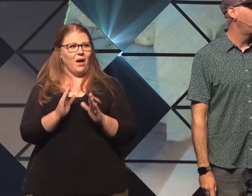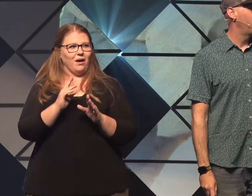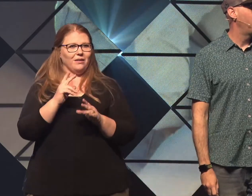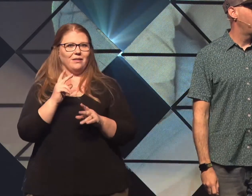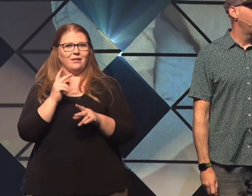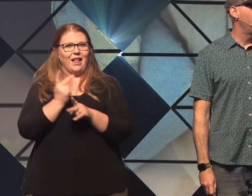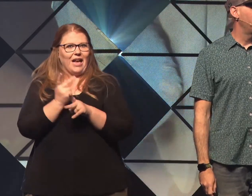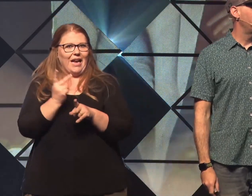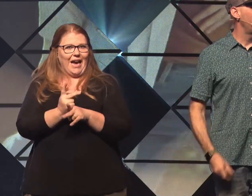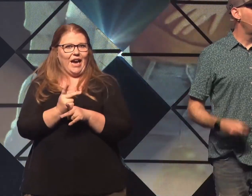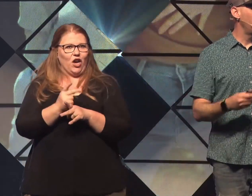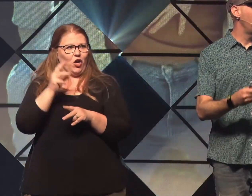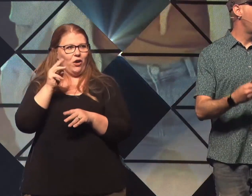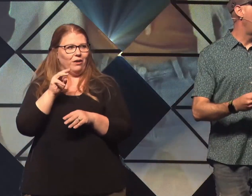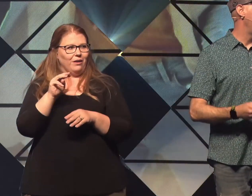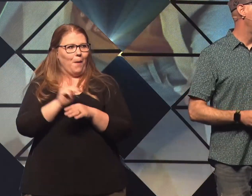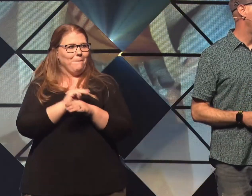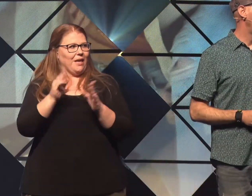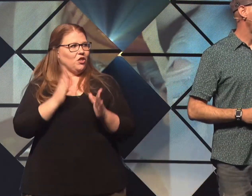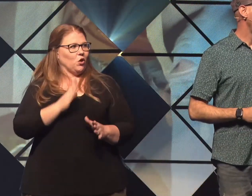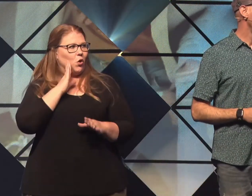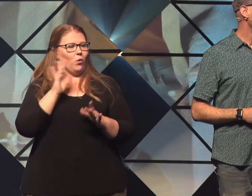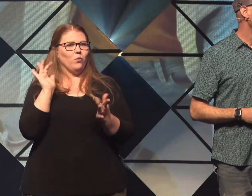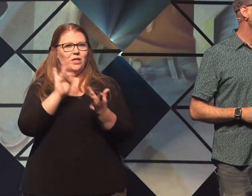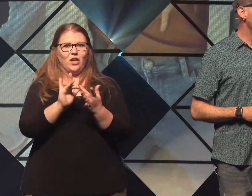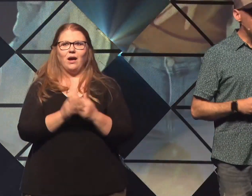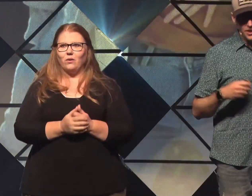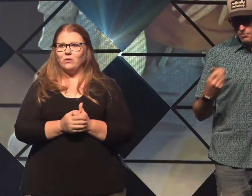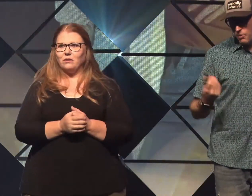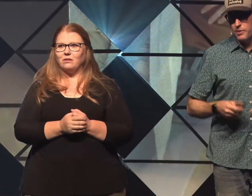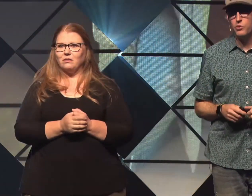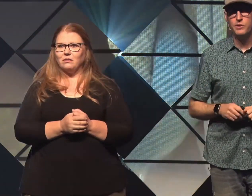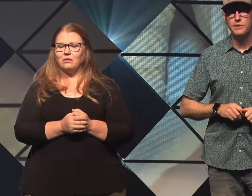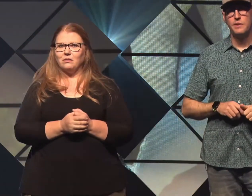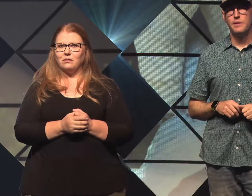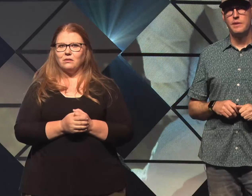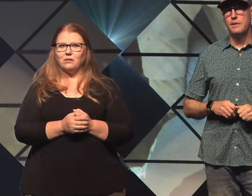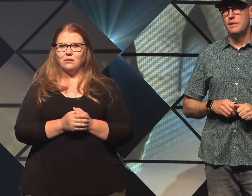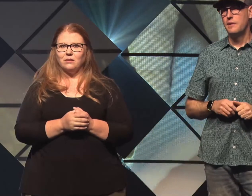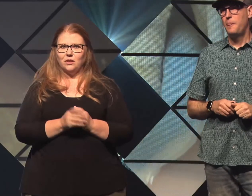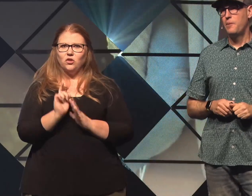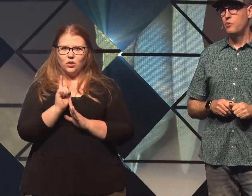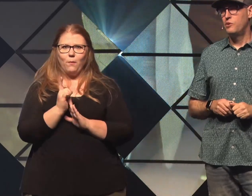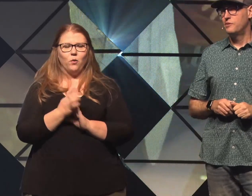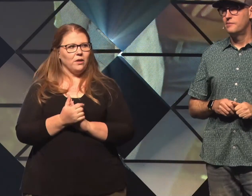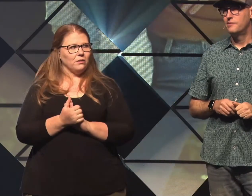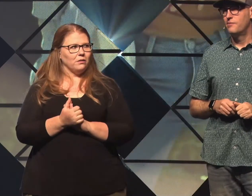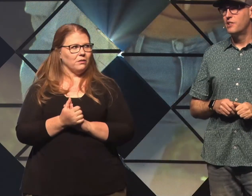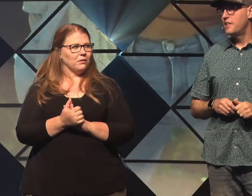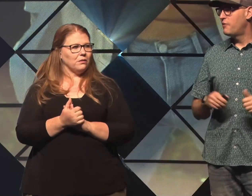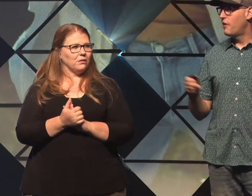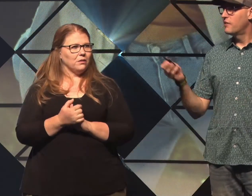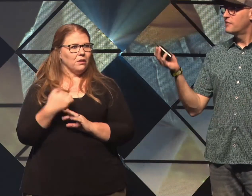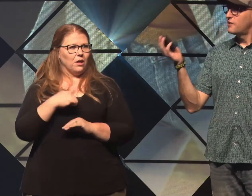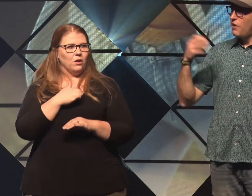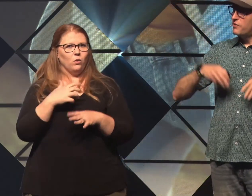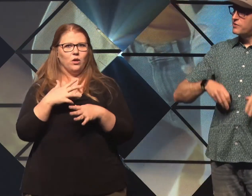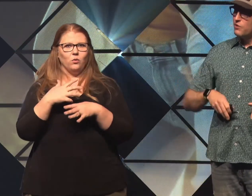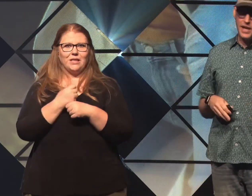out so that you can do that. So in just a moment, we'll receive